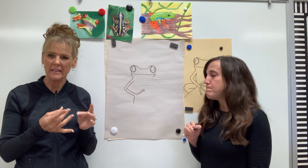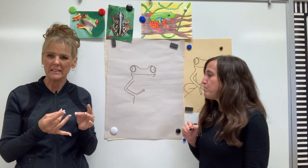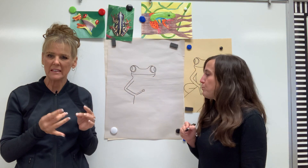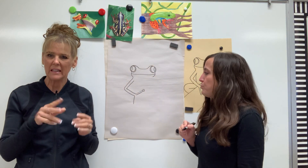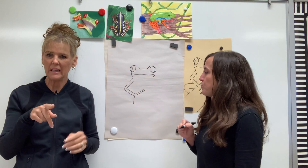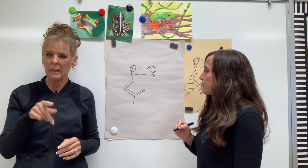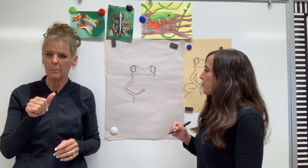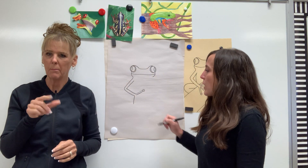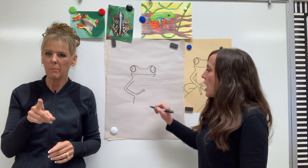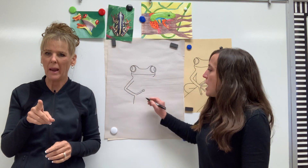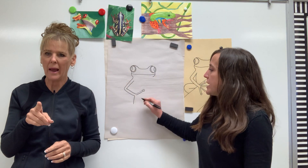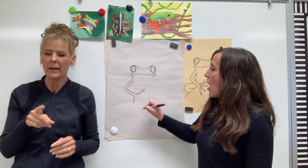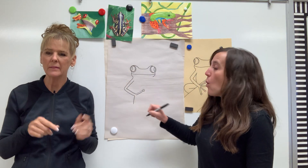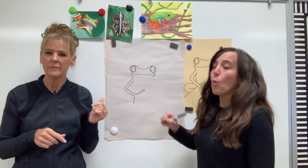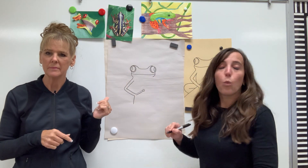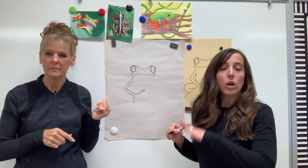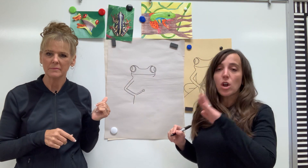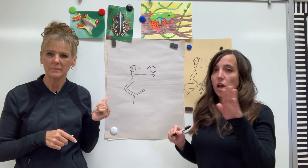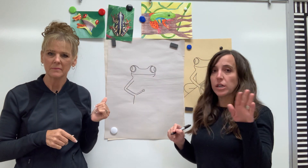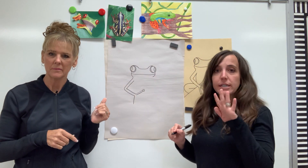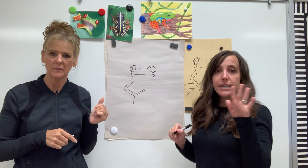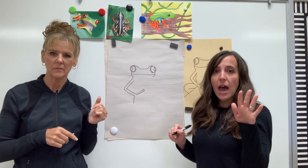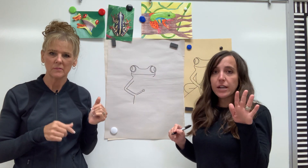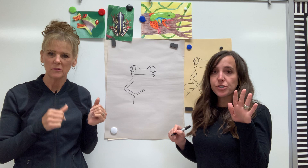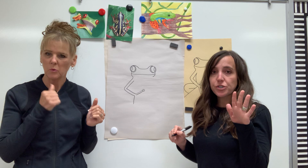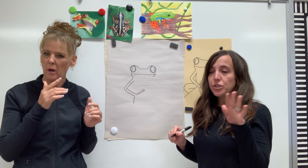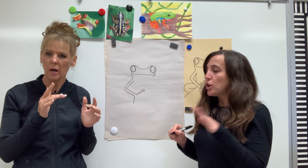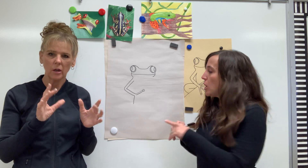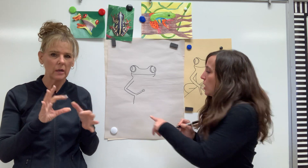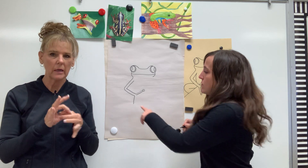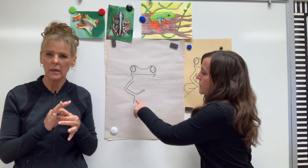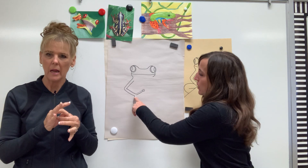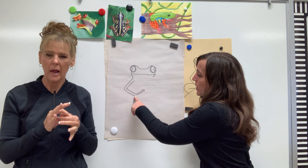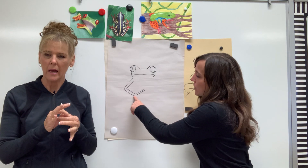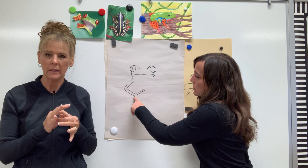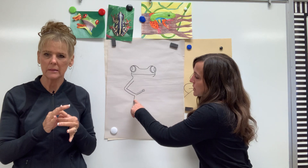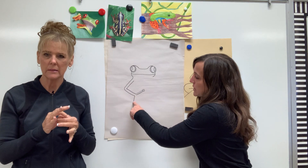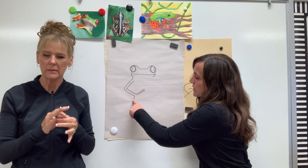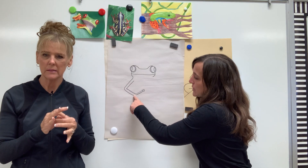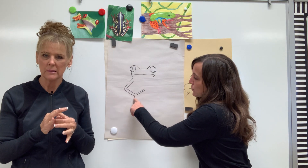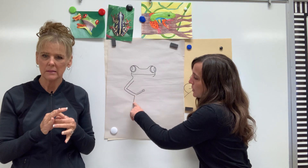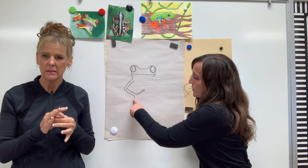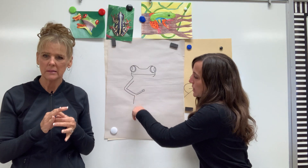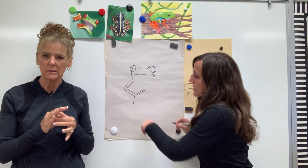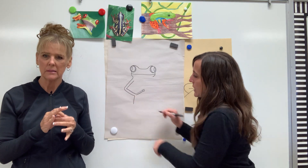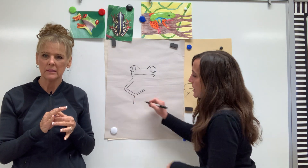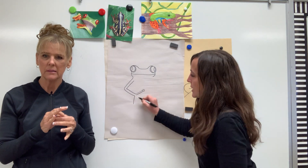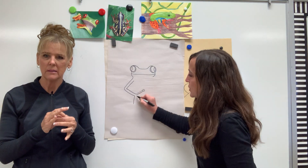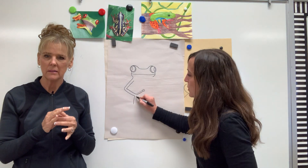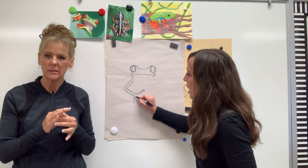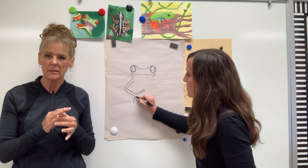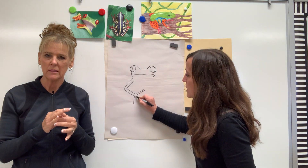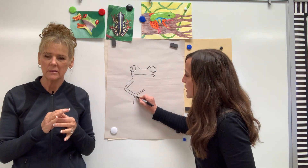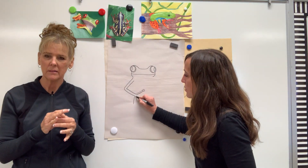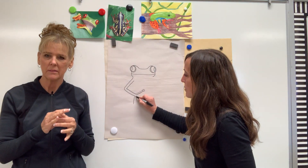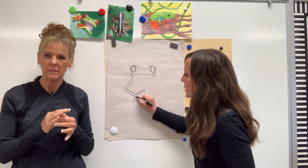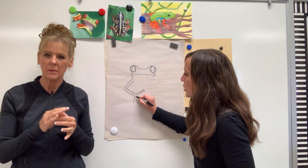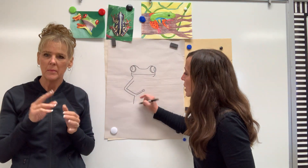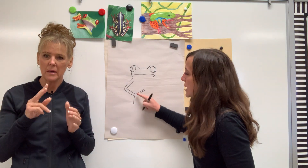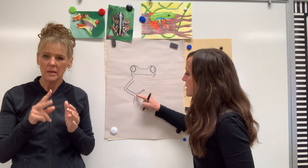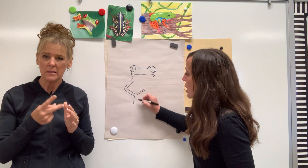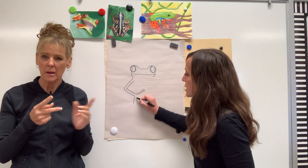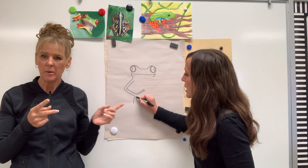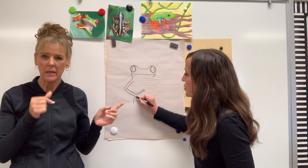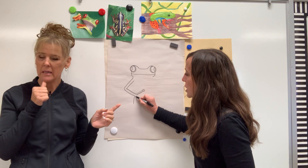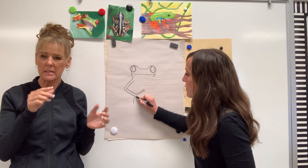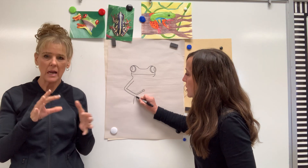pad. Now, we're not gonna touch. Very close to this one, very skinny next to it. I'm gonna double it, but